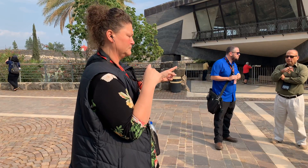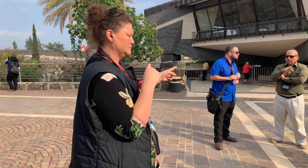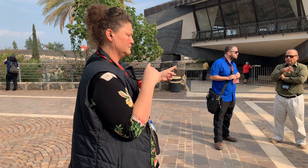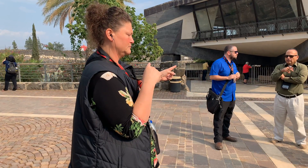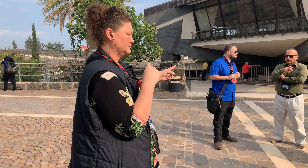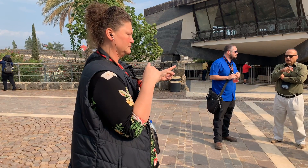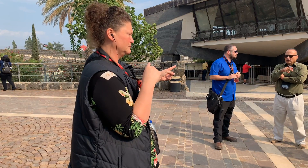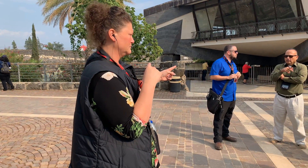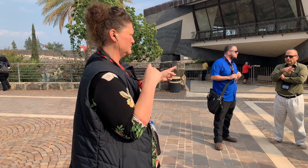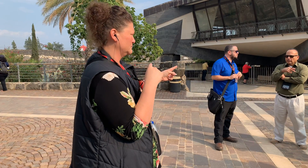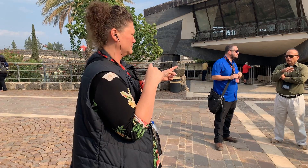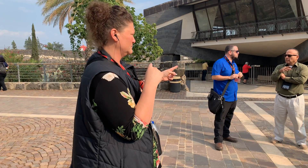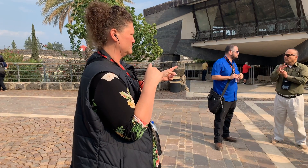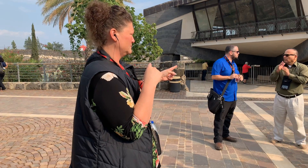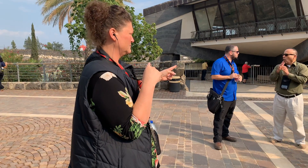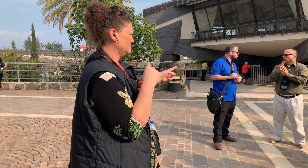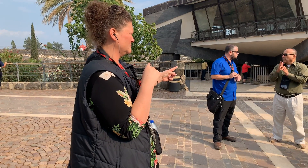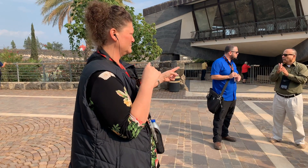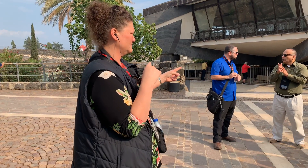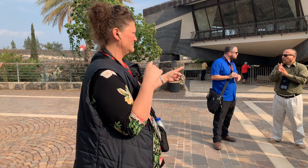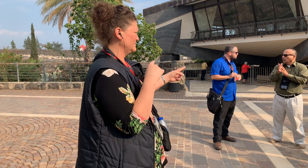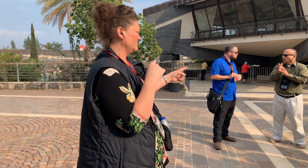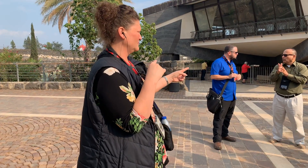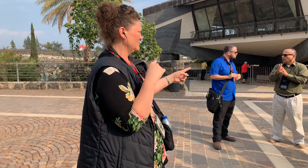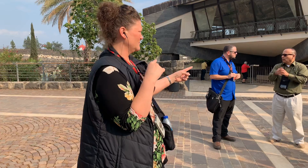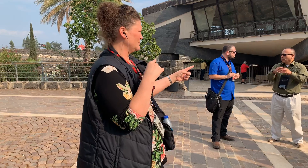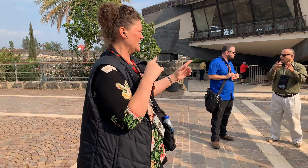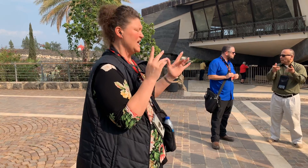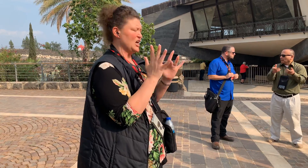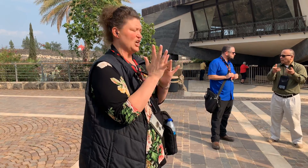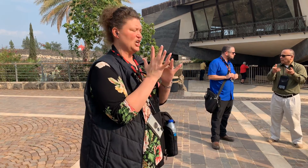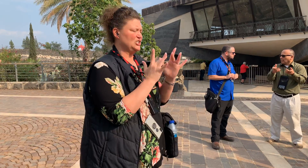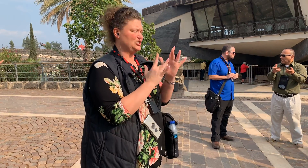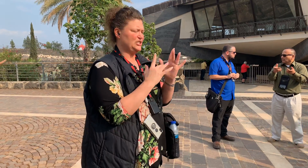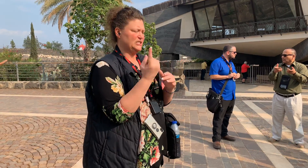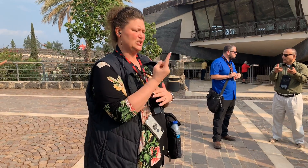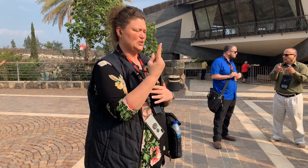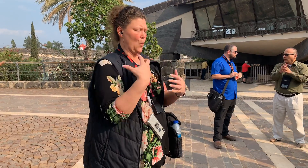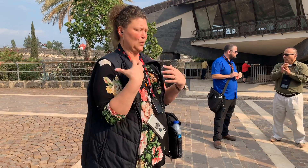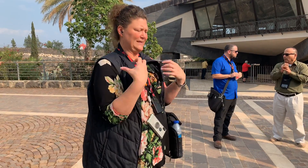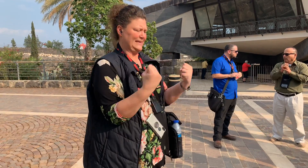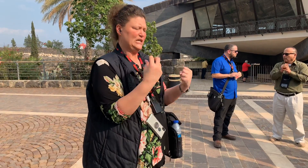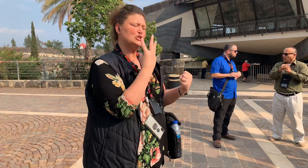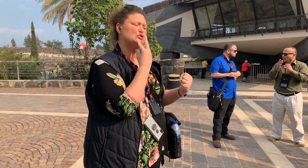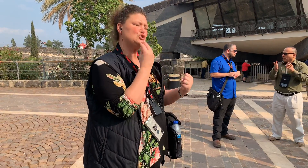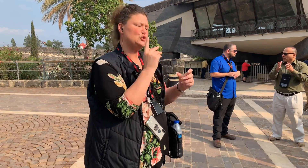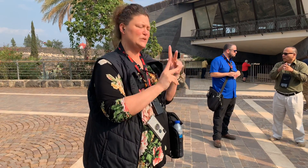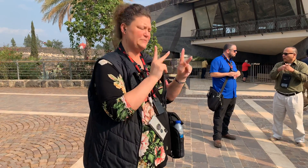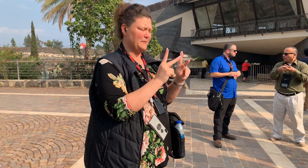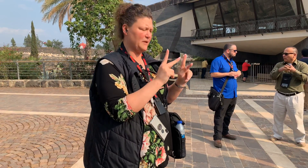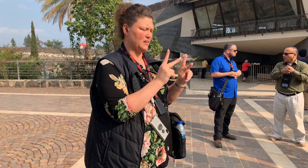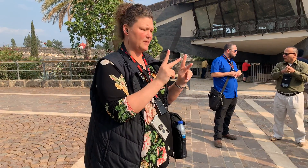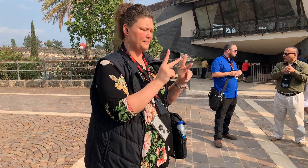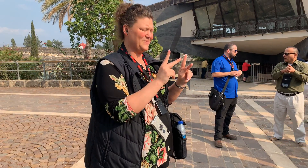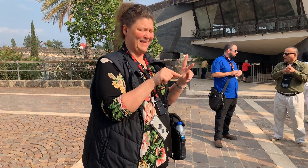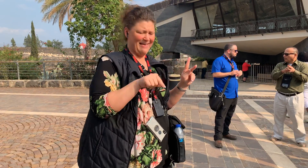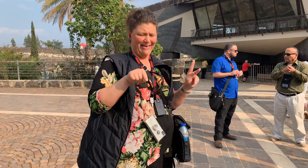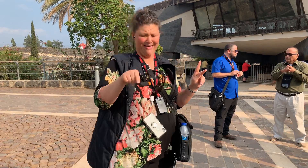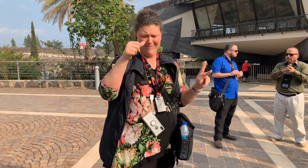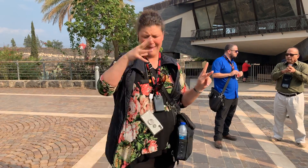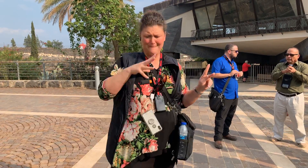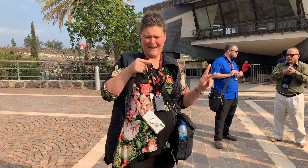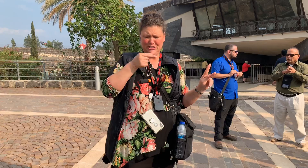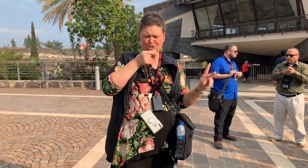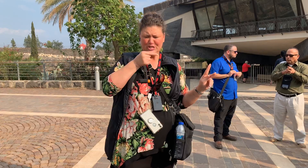because Jesus just only healed the Jewish people and he was a Gentile. Remember the story about